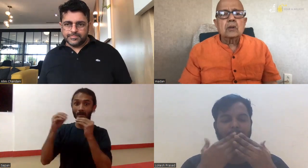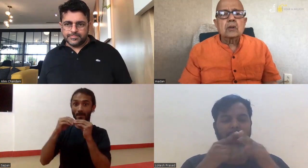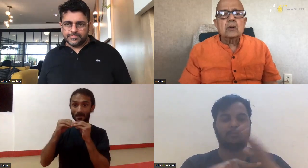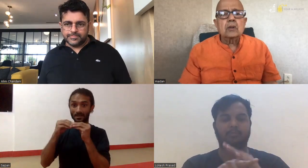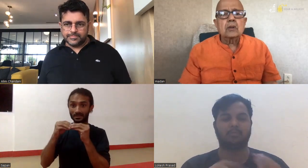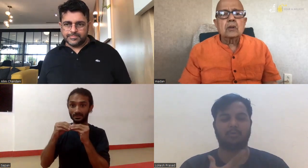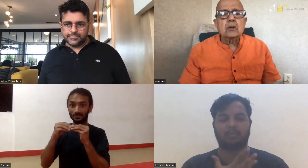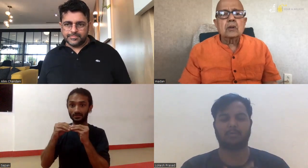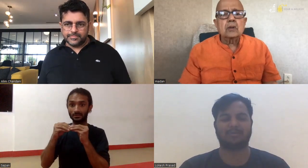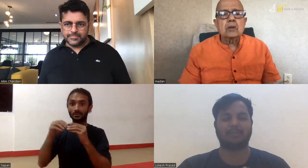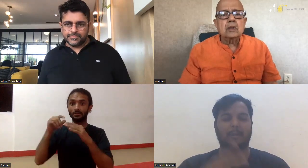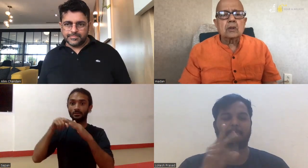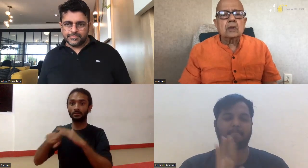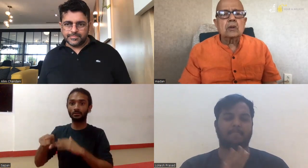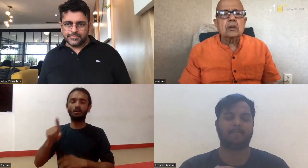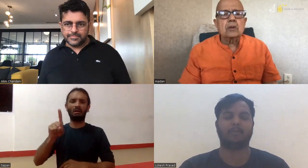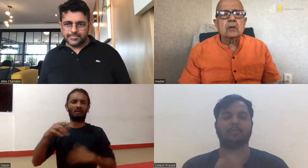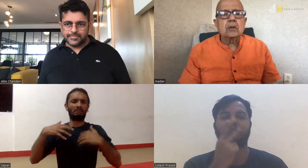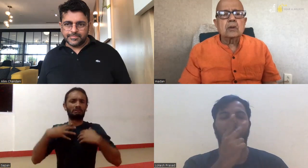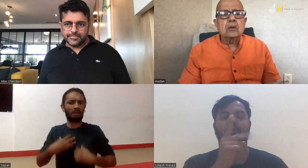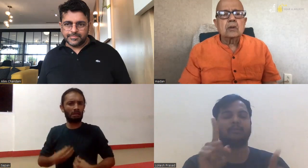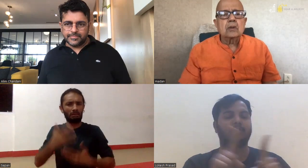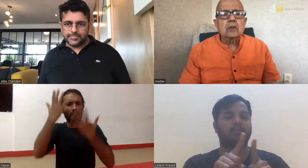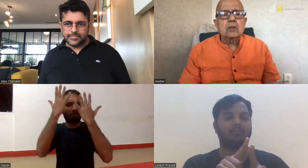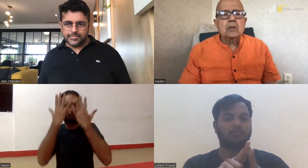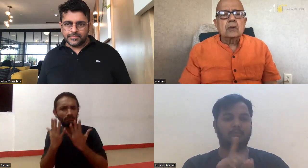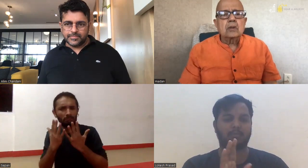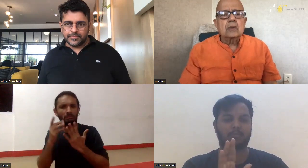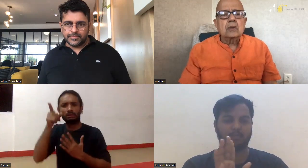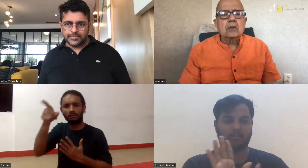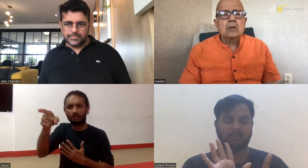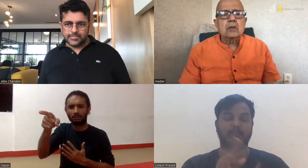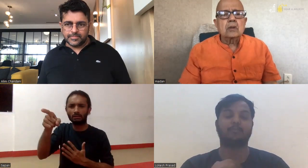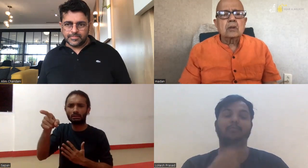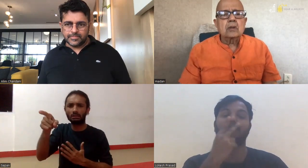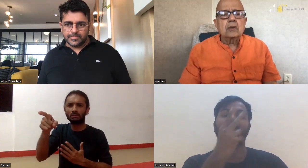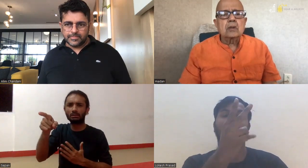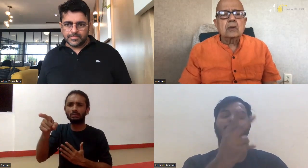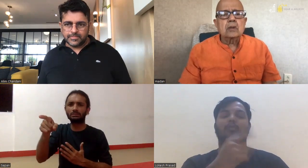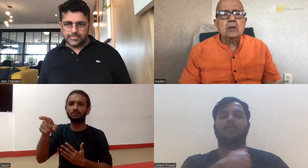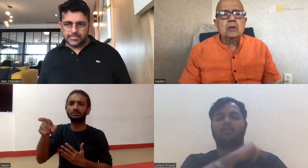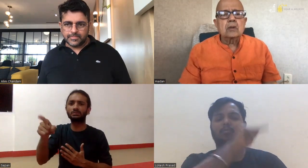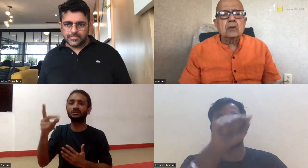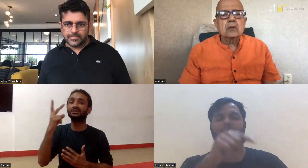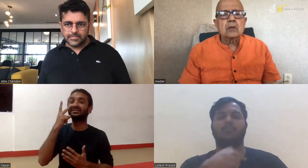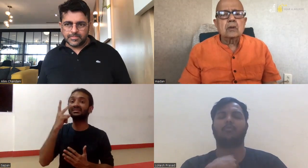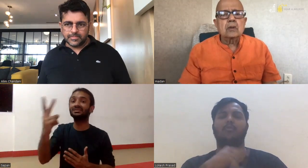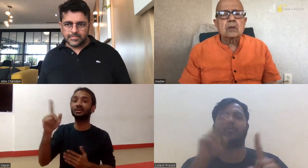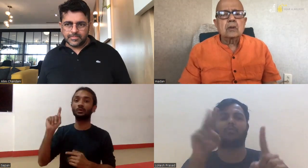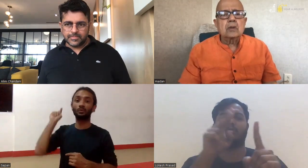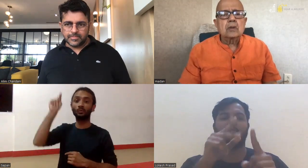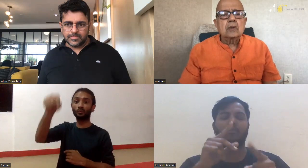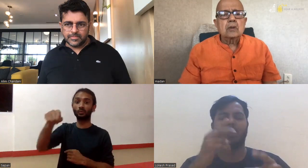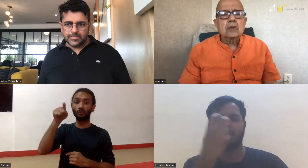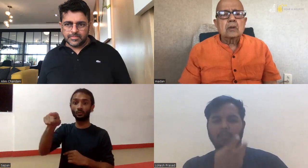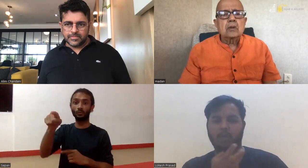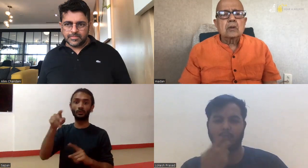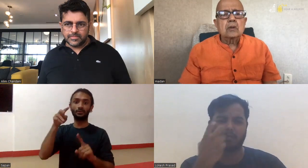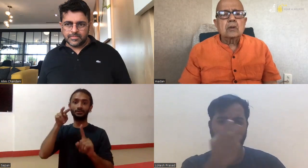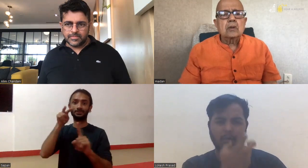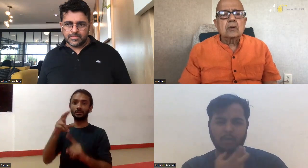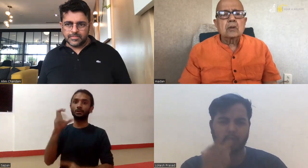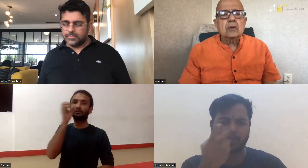it, and I became a leader myself. Became the GS. Worked for so long. Same as you also